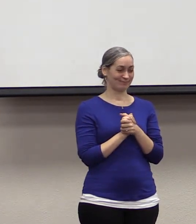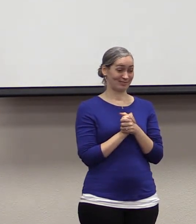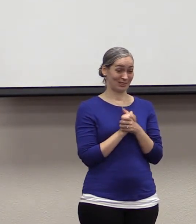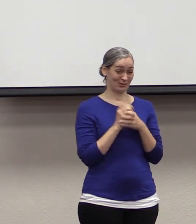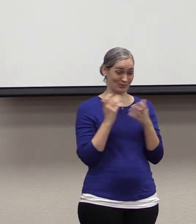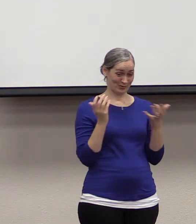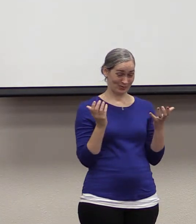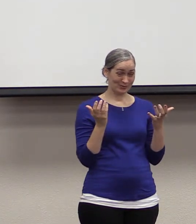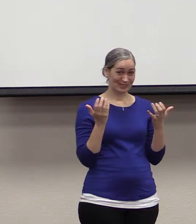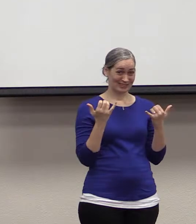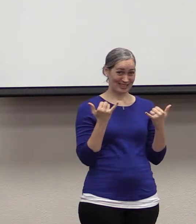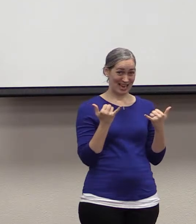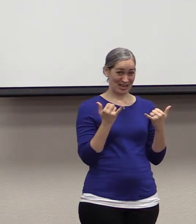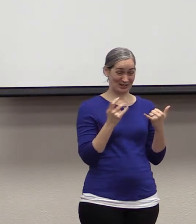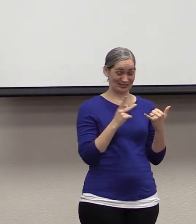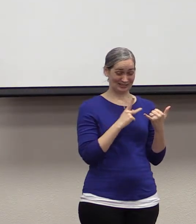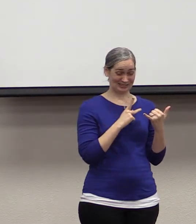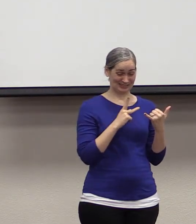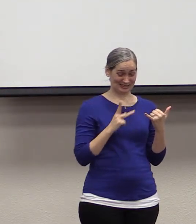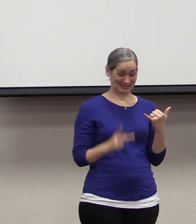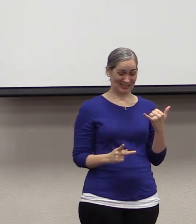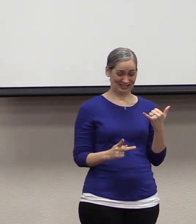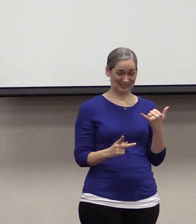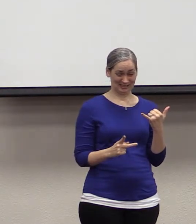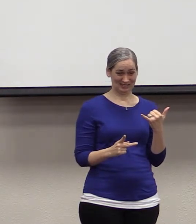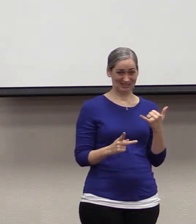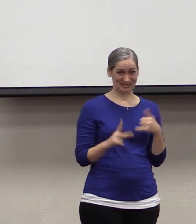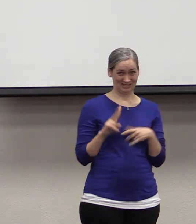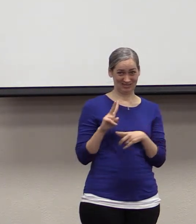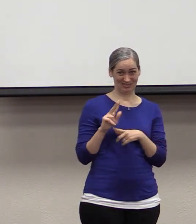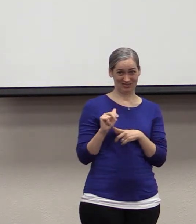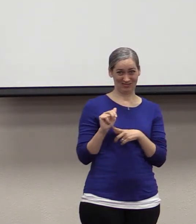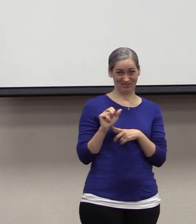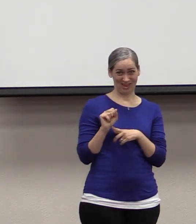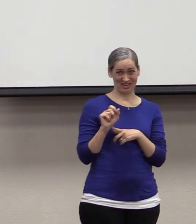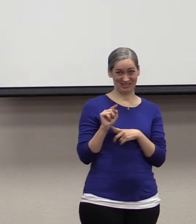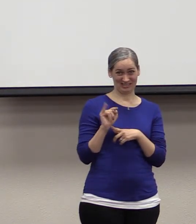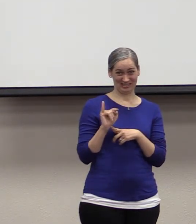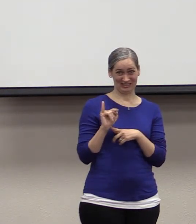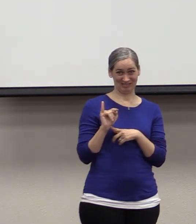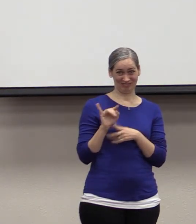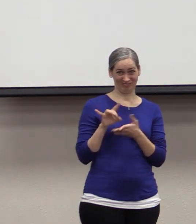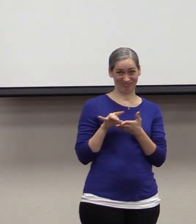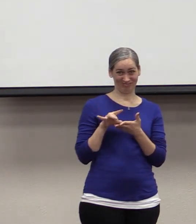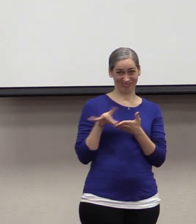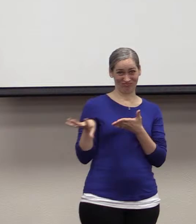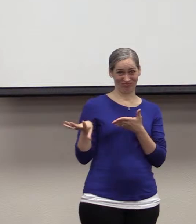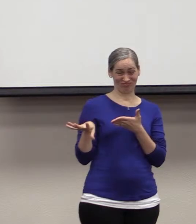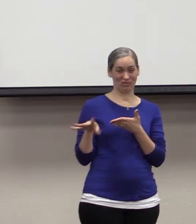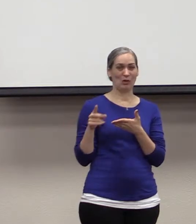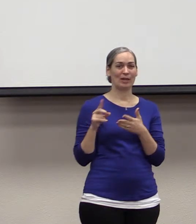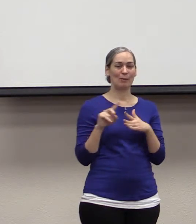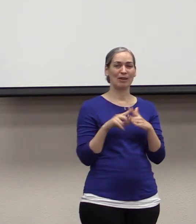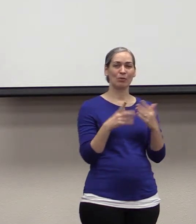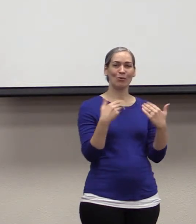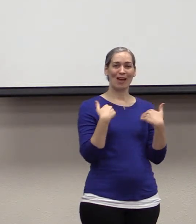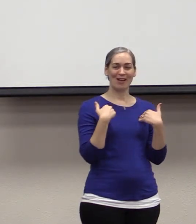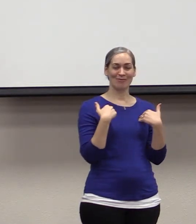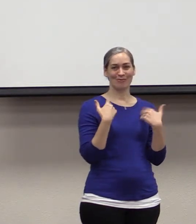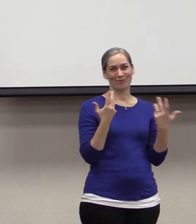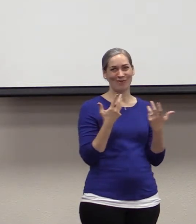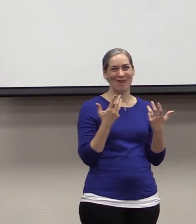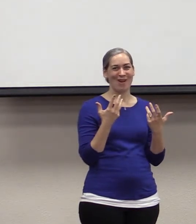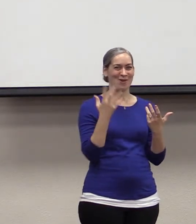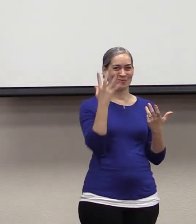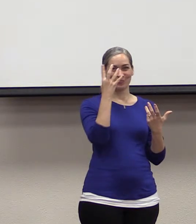And so, now that he's dethroned Vashti, he starts to hold a beauty pageant. Let's just call it what it is, right? A